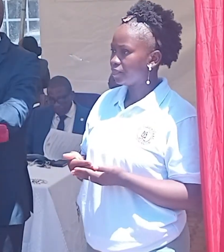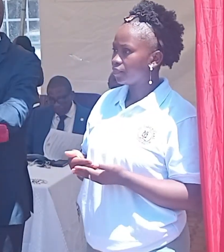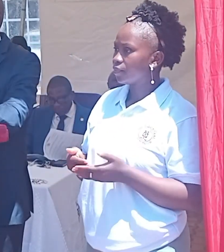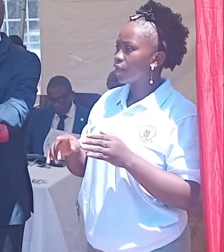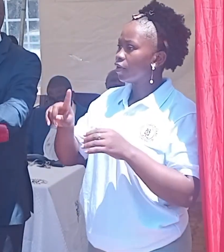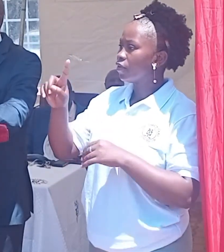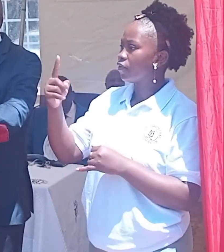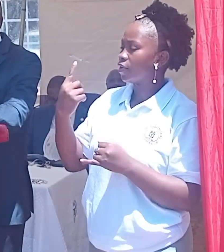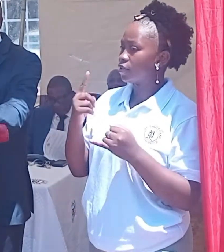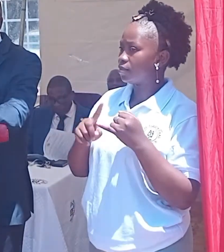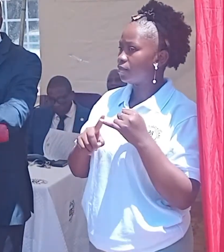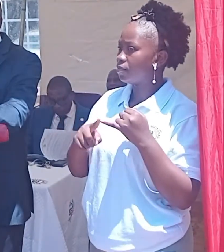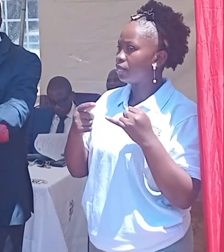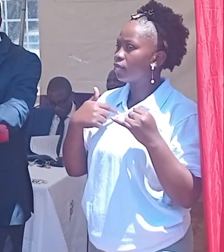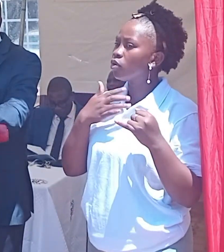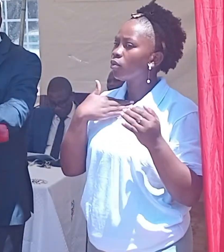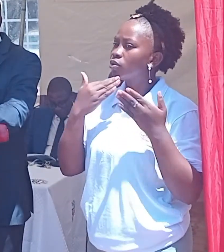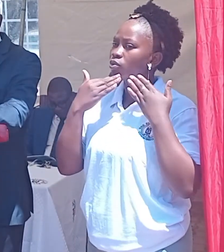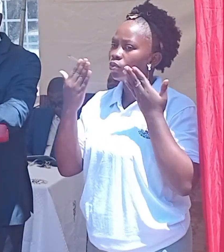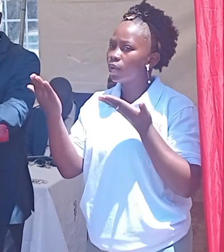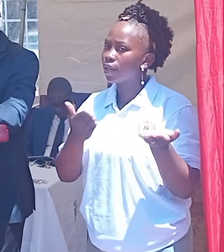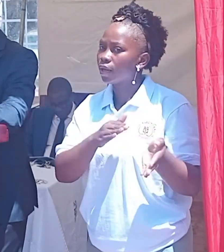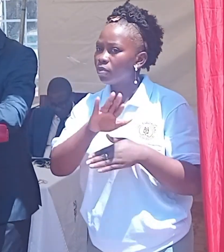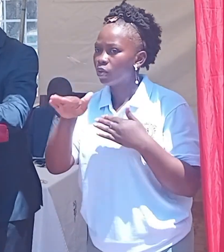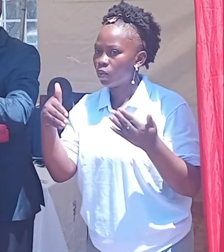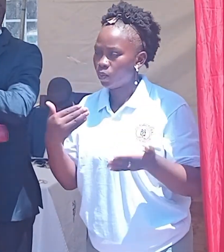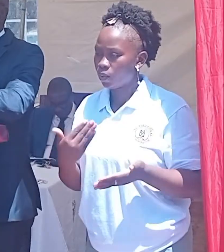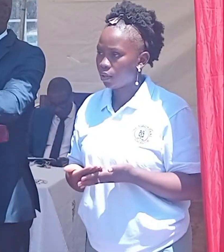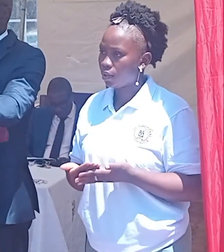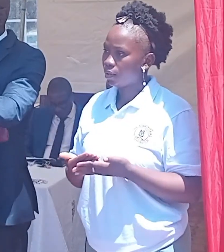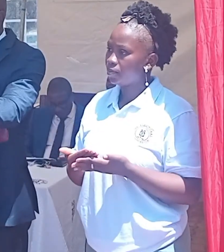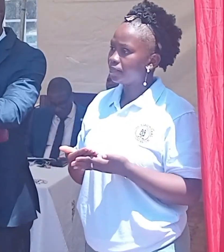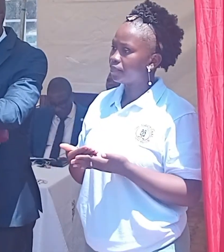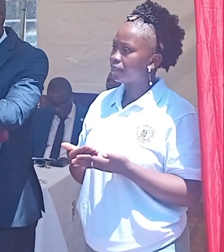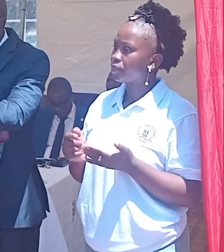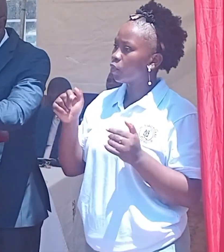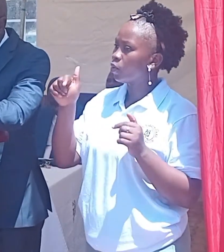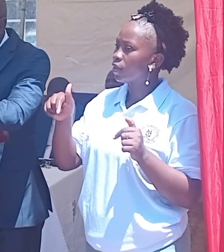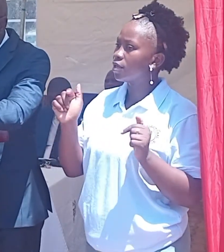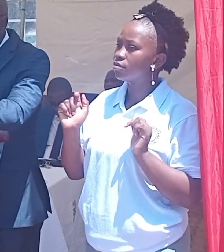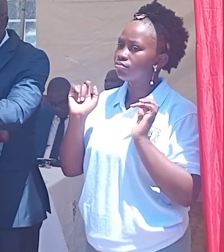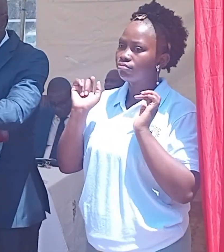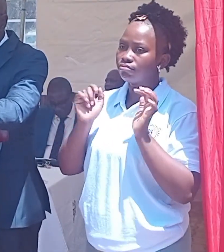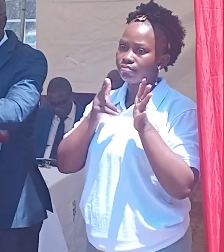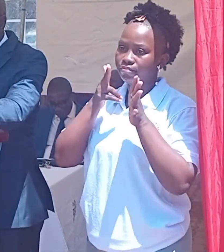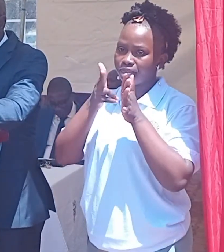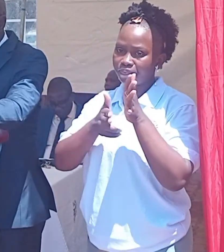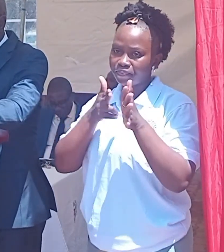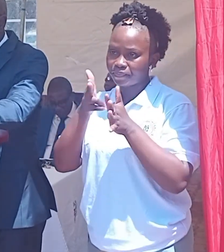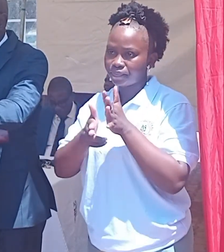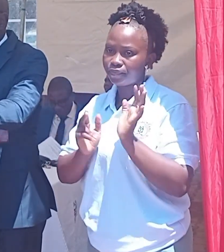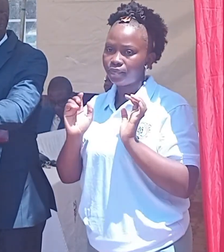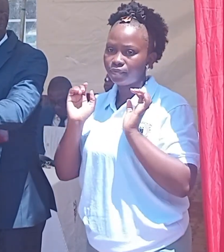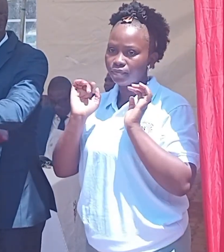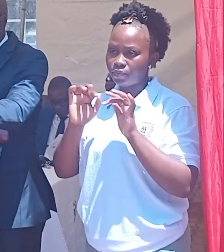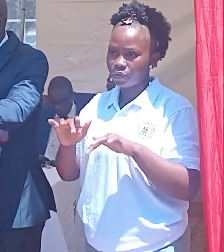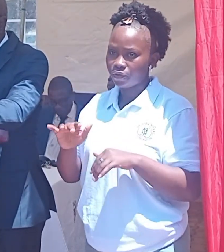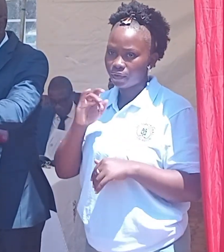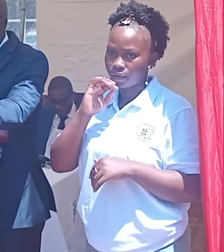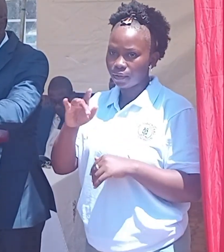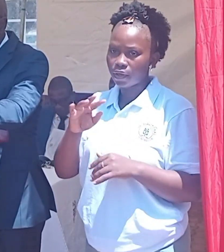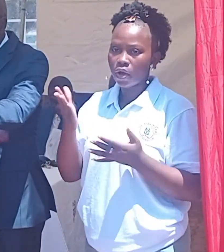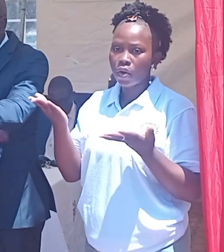First of all, I would like to welcome you all to this press briefing, where